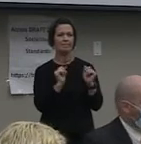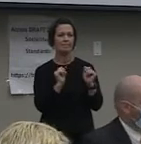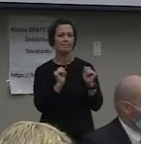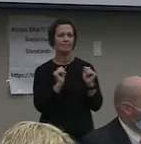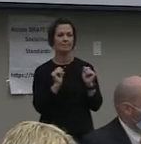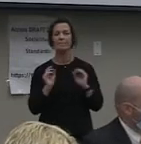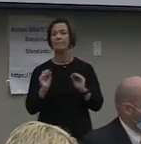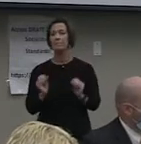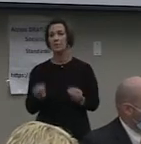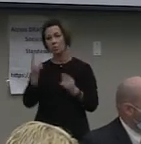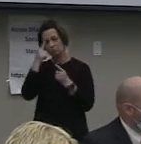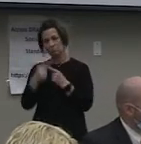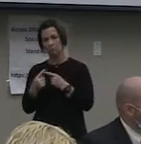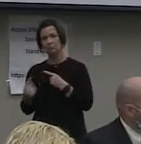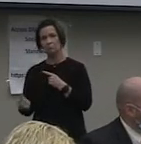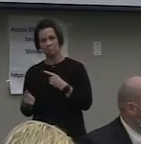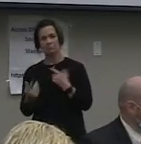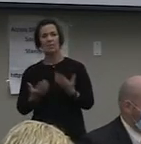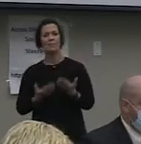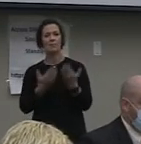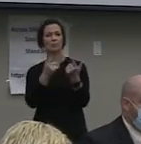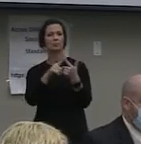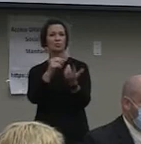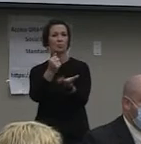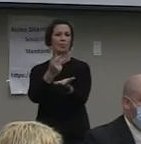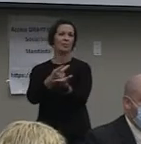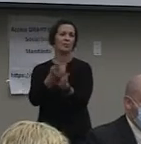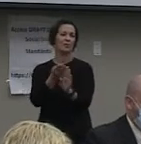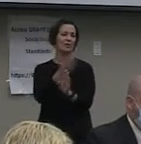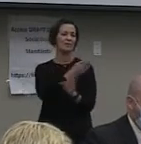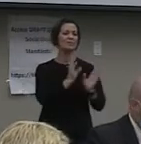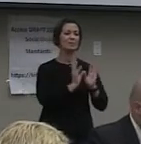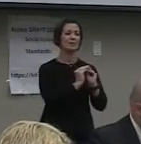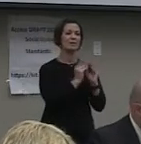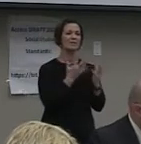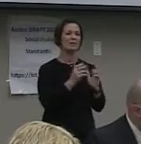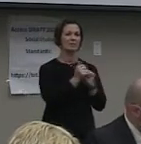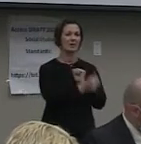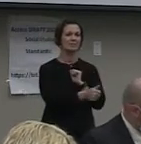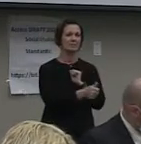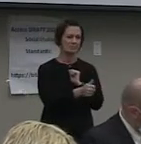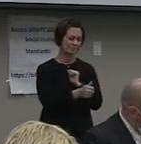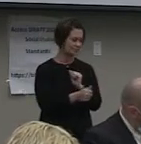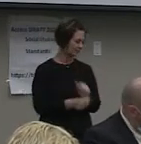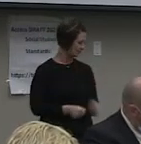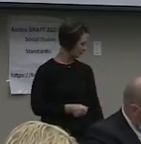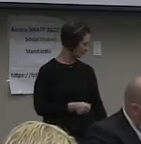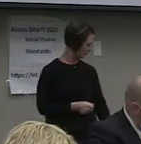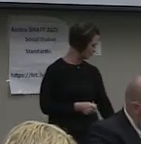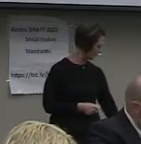All right. No disagreement. The motion to approve the minutes of the previous meeting is passed.